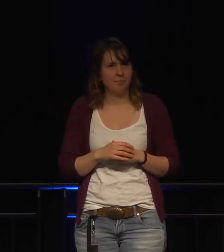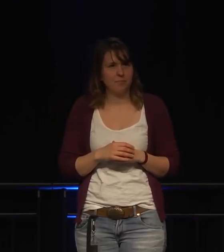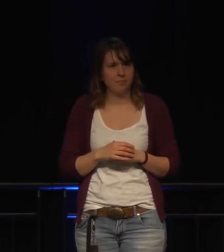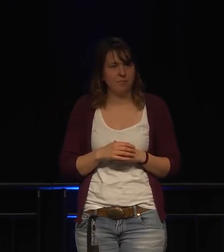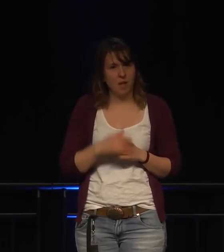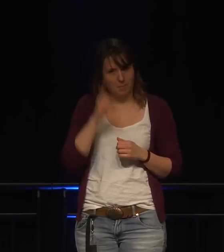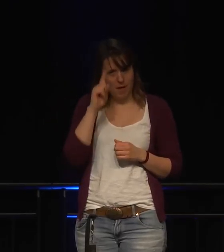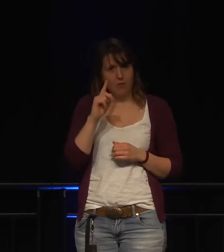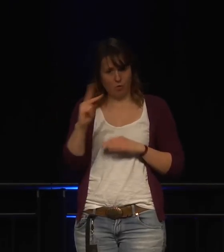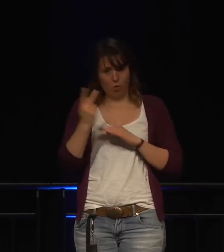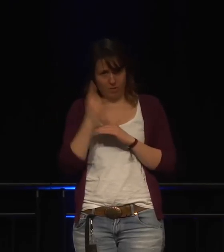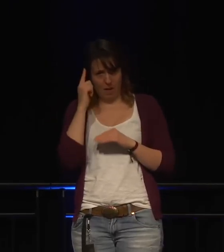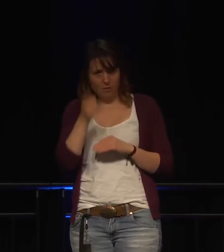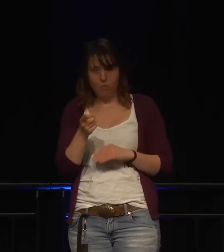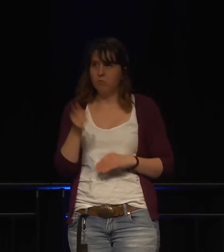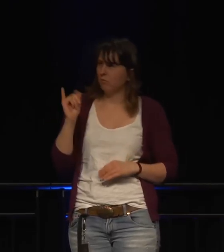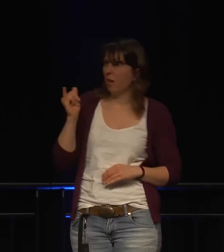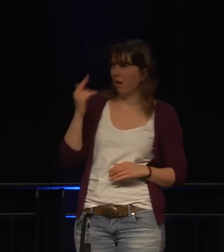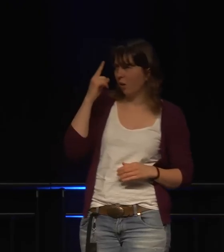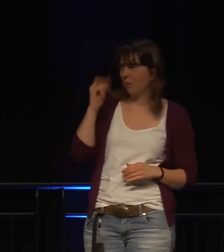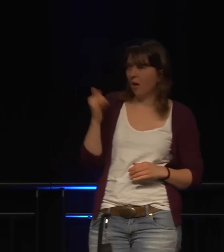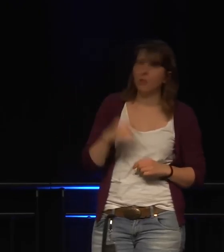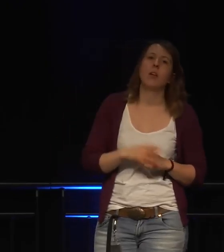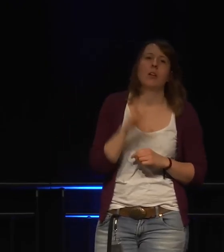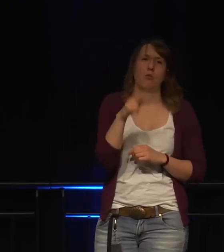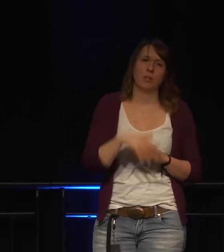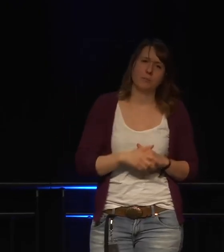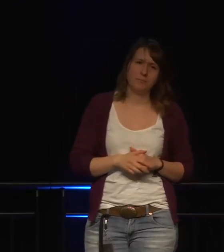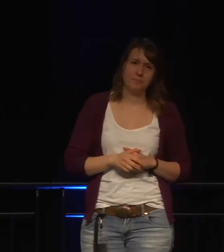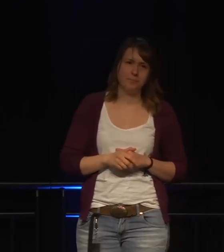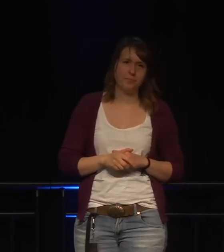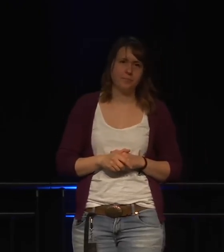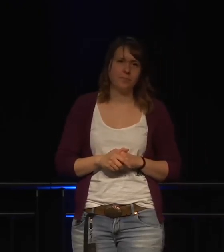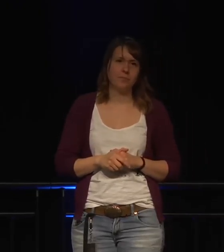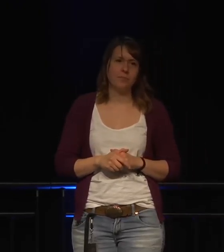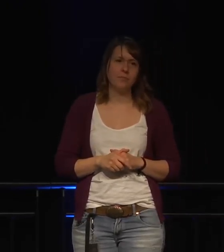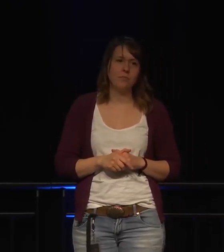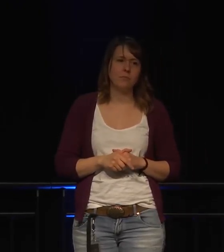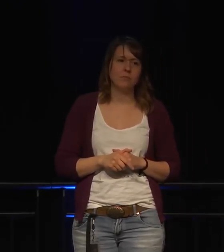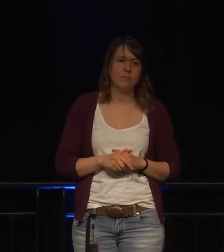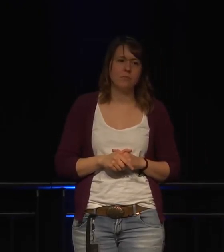basically none. So, what can we do to make them have more?